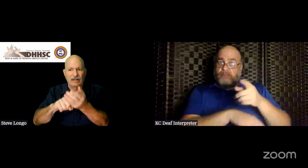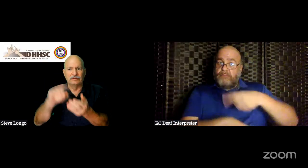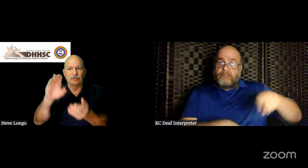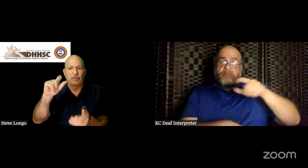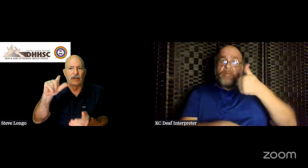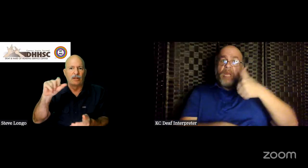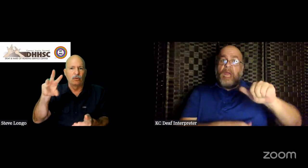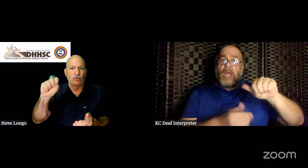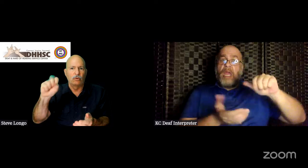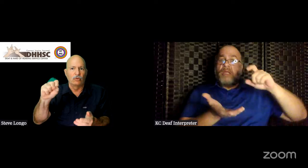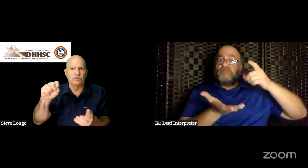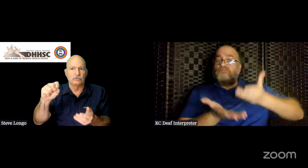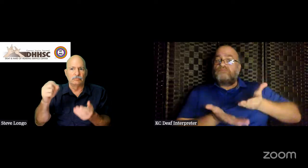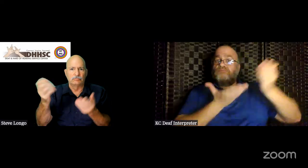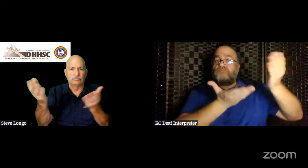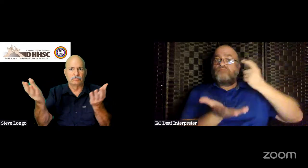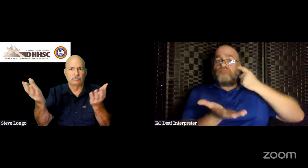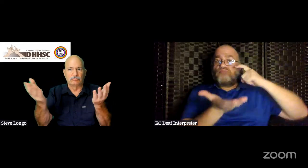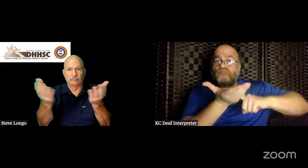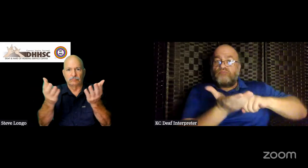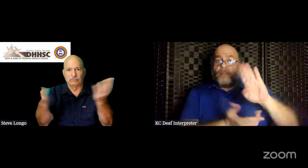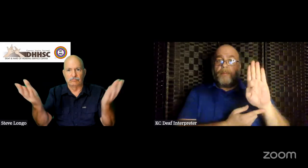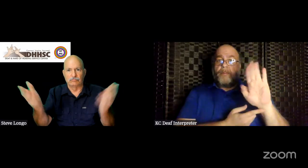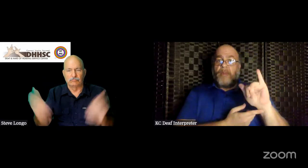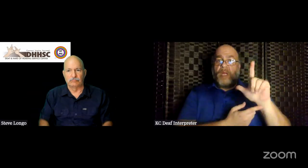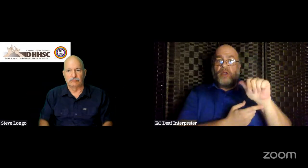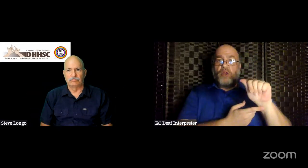So we have a motion